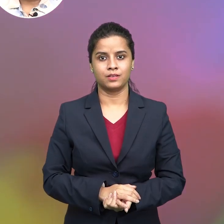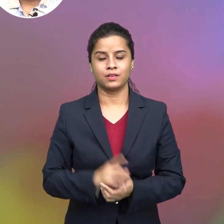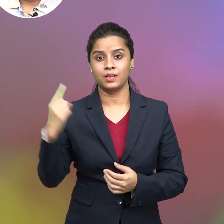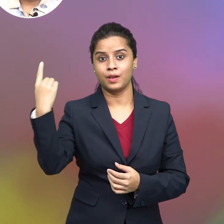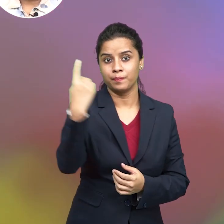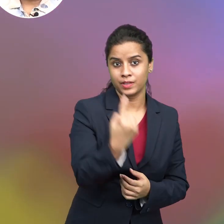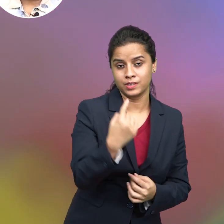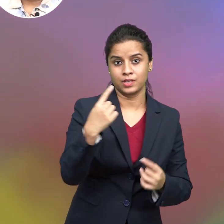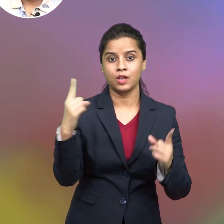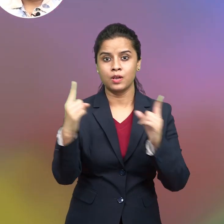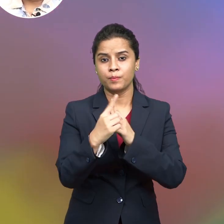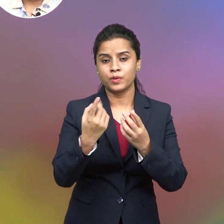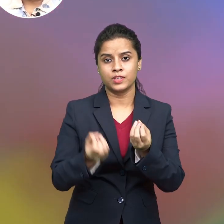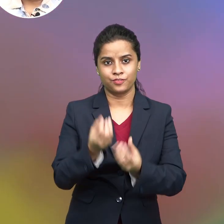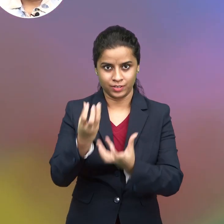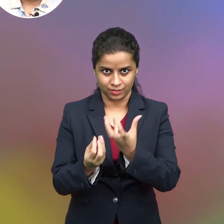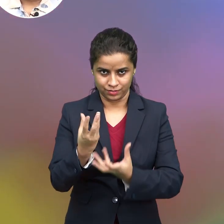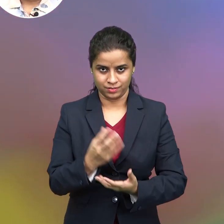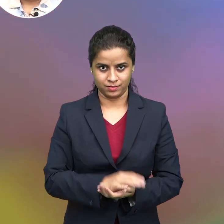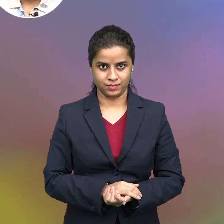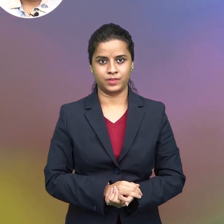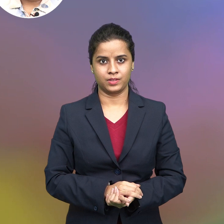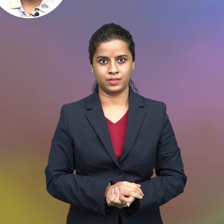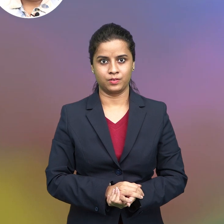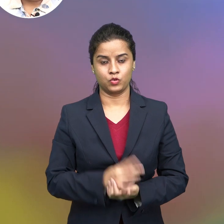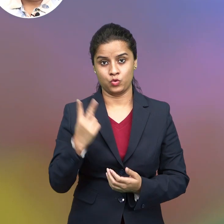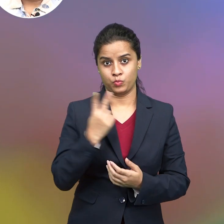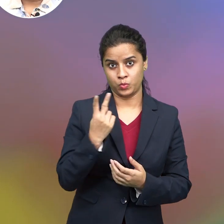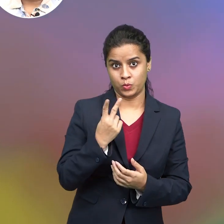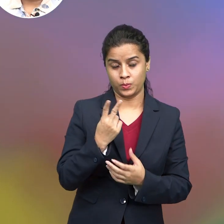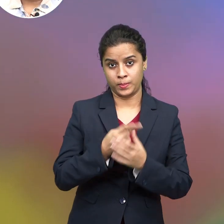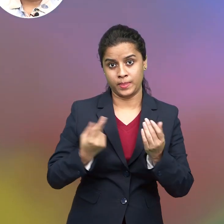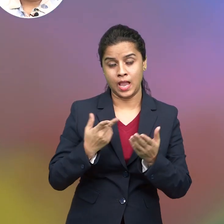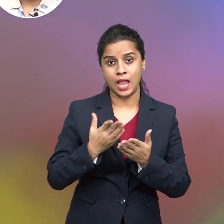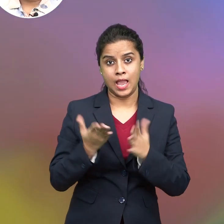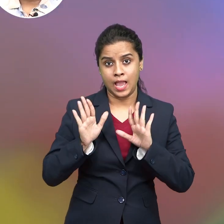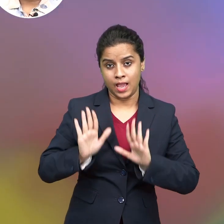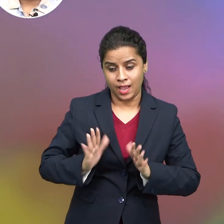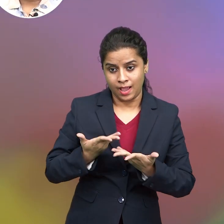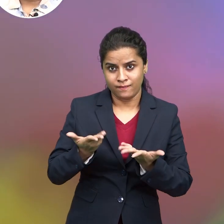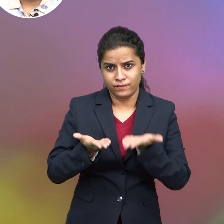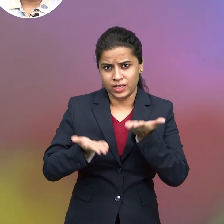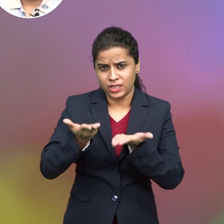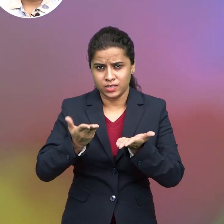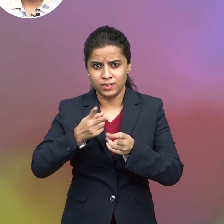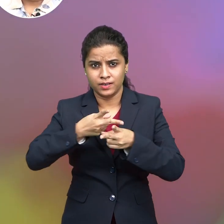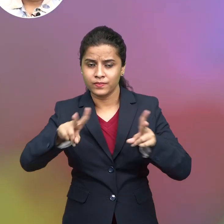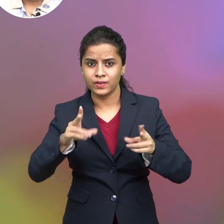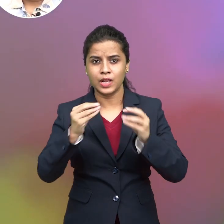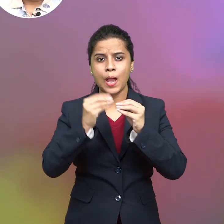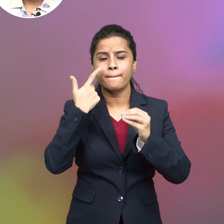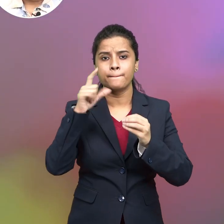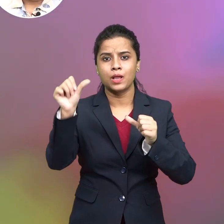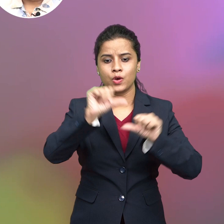appear to be opposing reactions, but both have very different biochemical pathways.